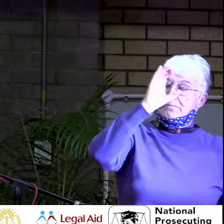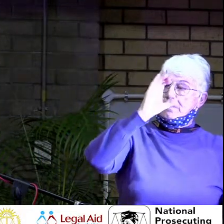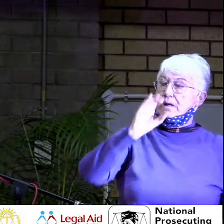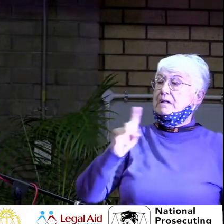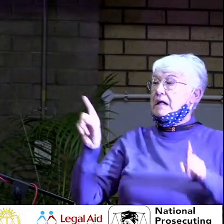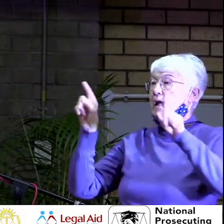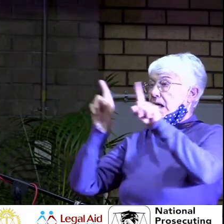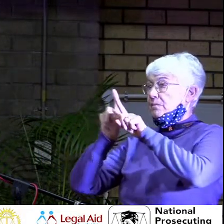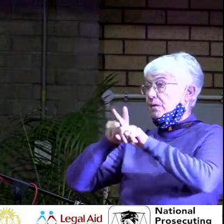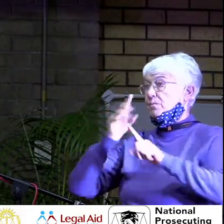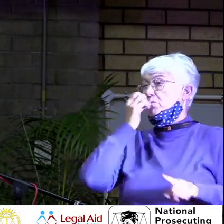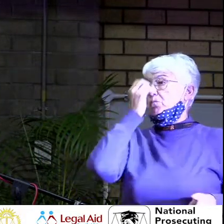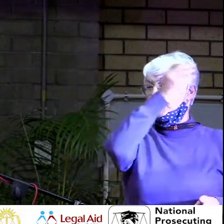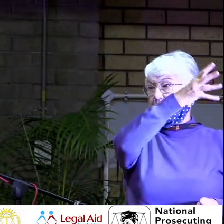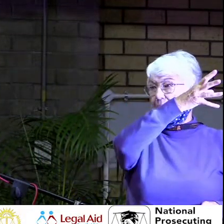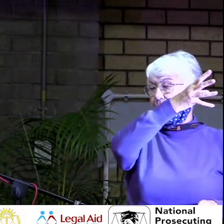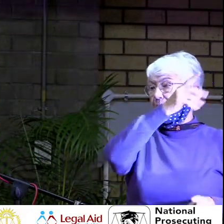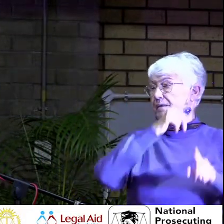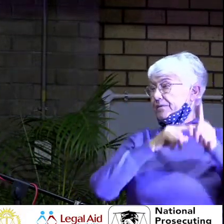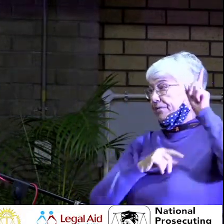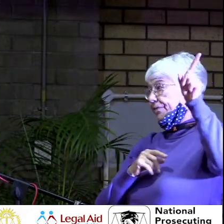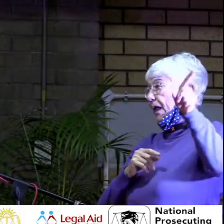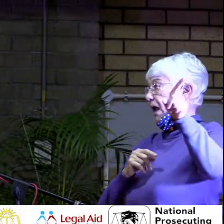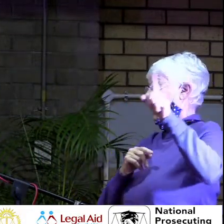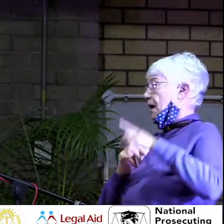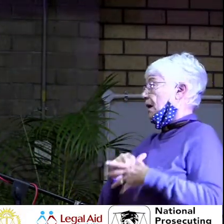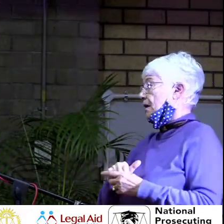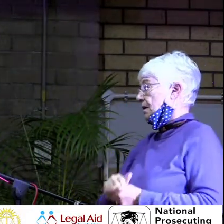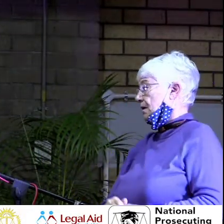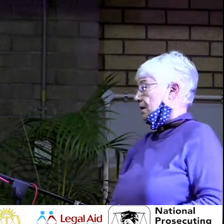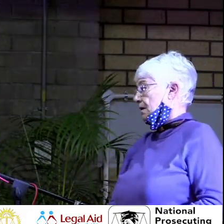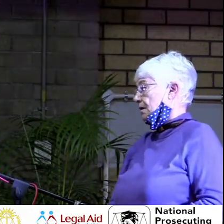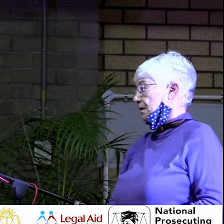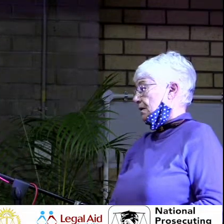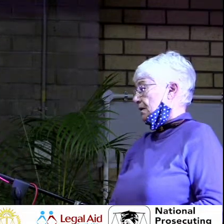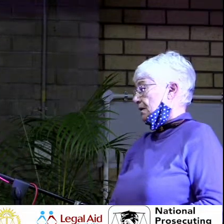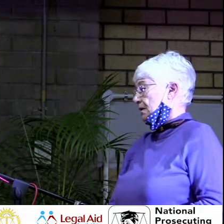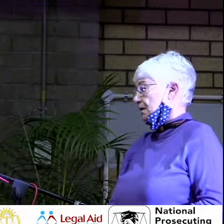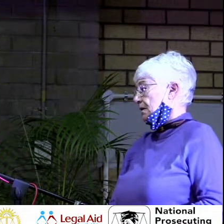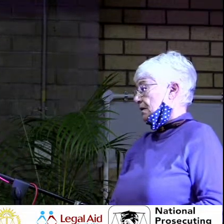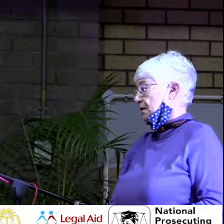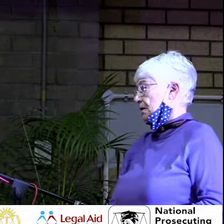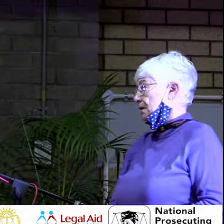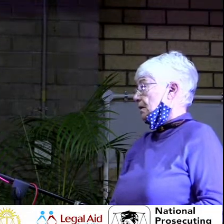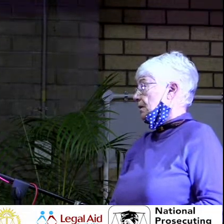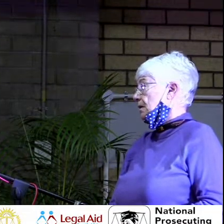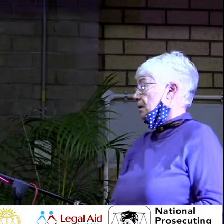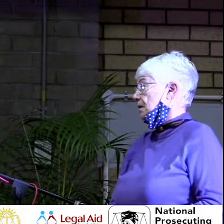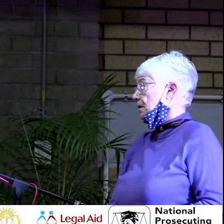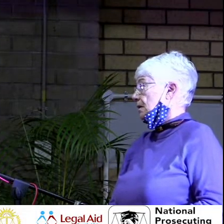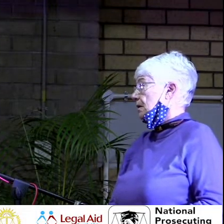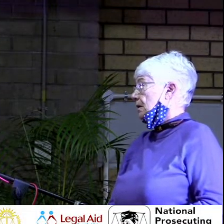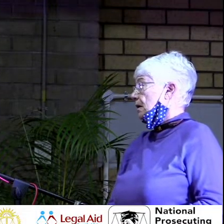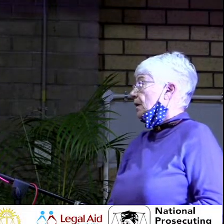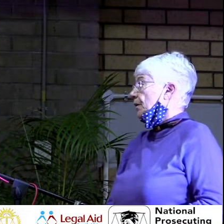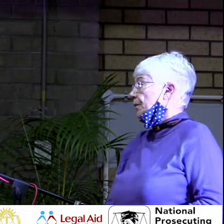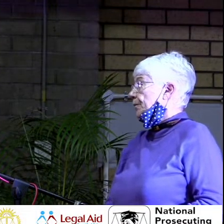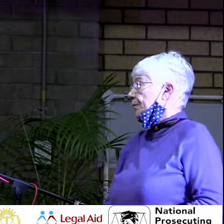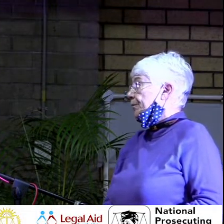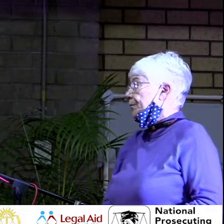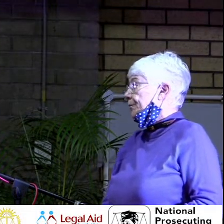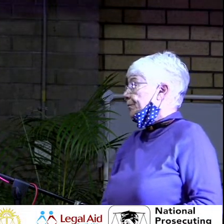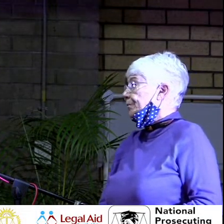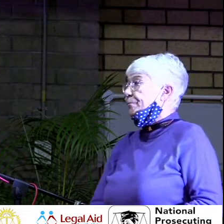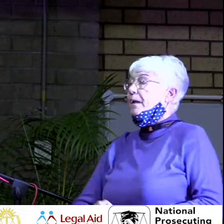was a very voice note that was received from the visionary of SPC. We know that God has